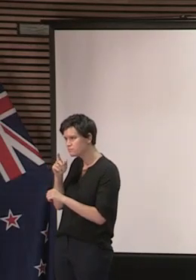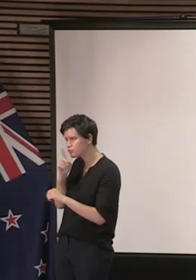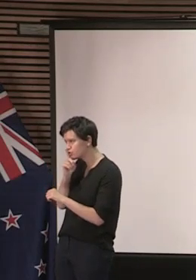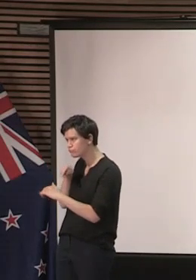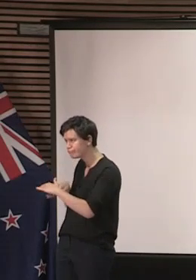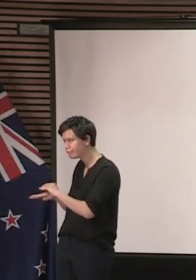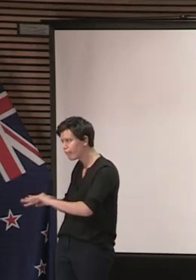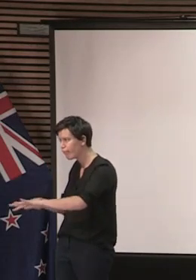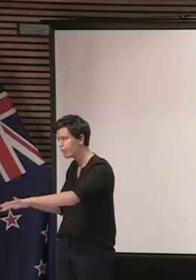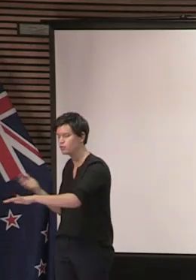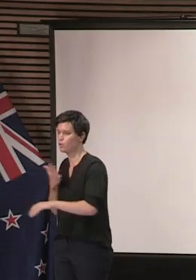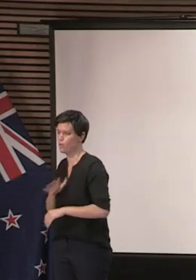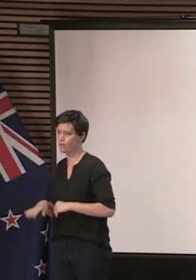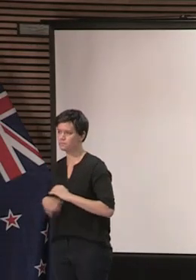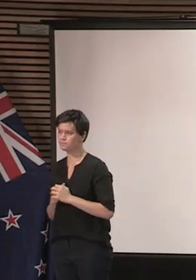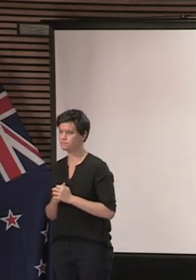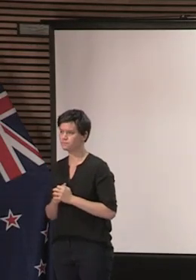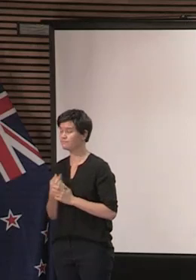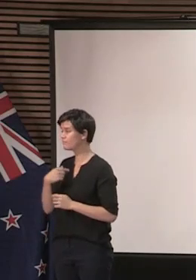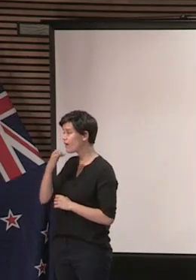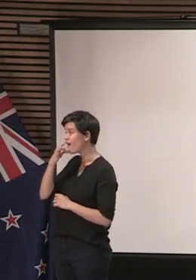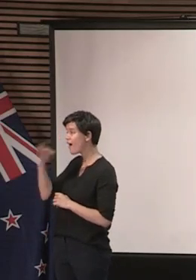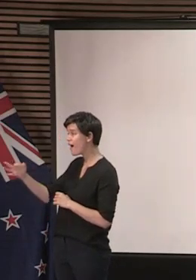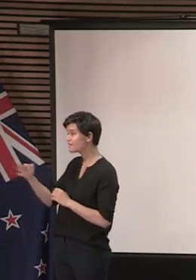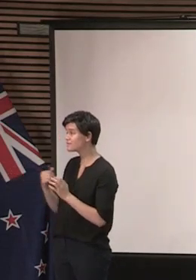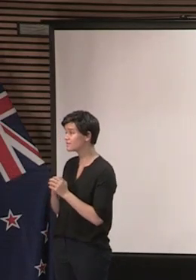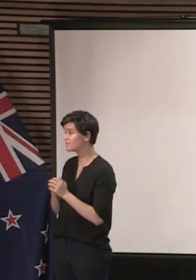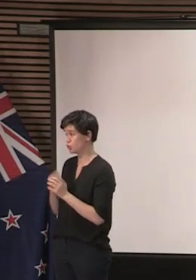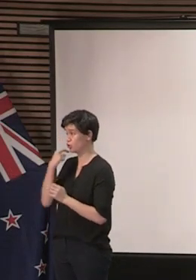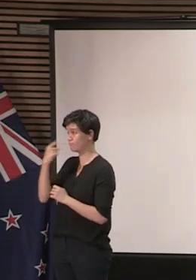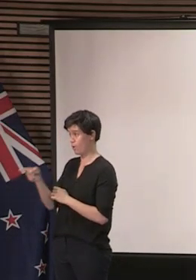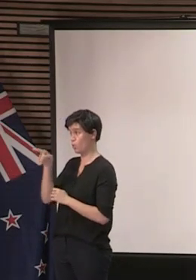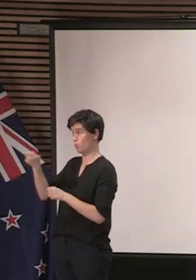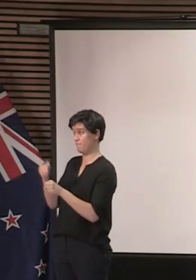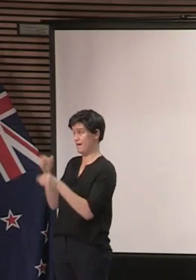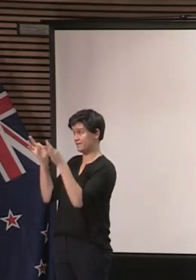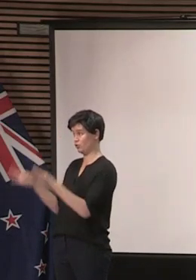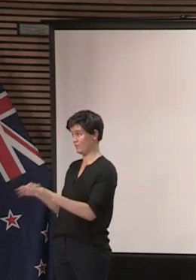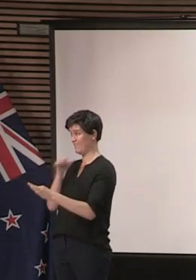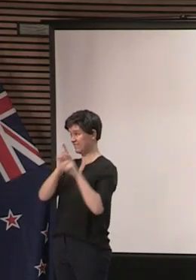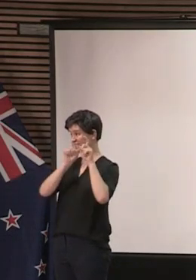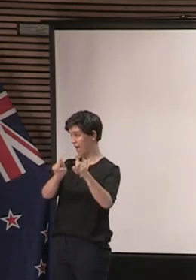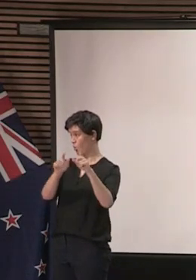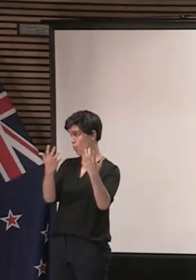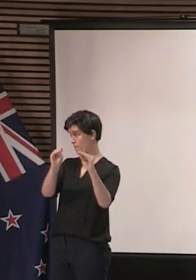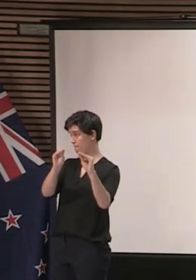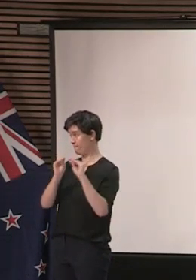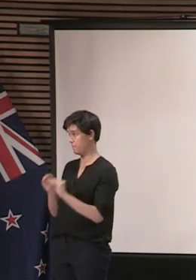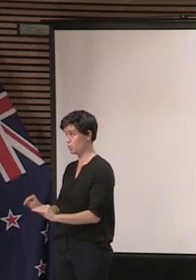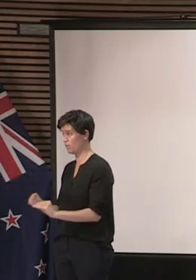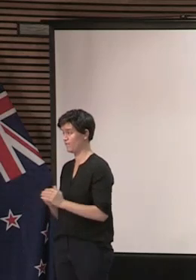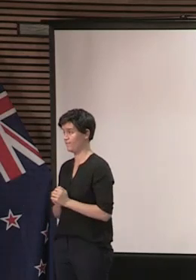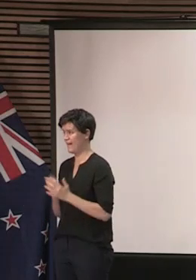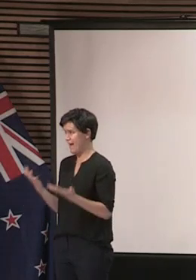Okay, I'll take the last couple of questions. Prime Minister, on the eve of the Cabinet decision tomorrow, how does it feel to have the option of lifting out